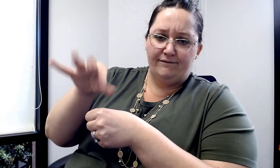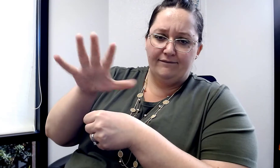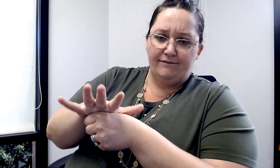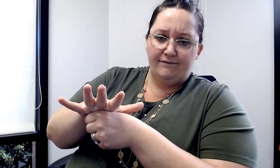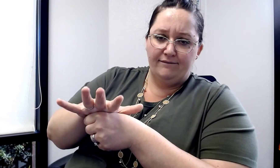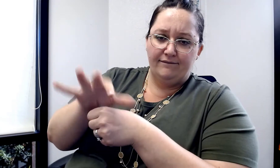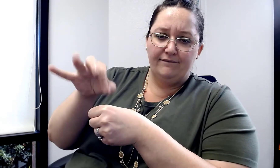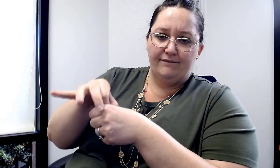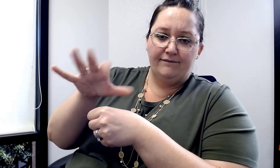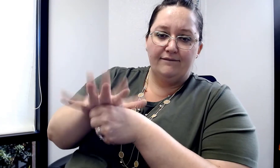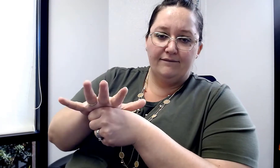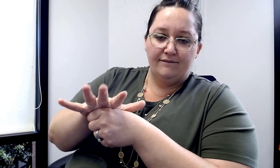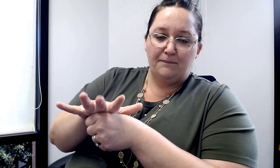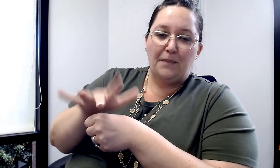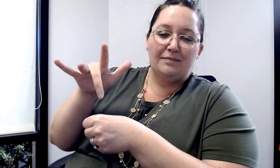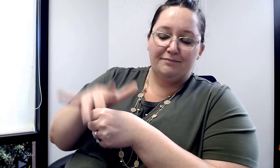It can be a 9 to a 5.